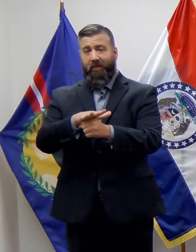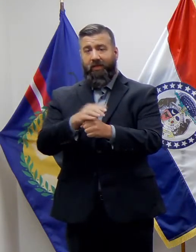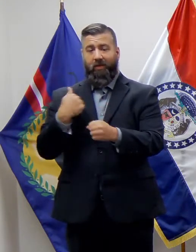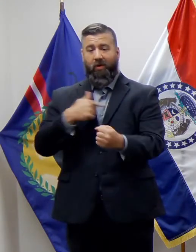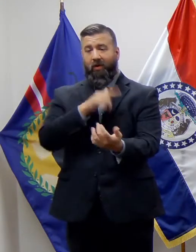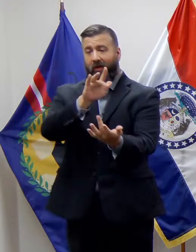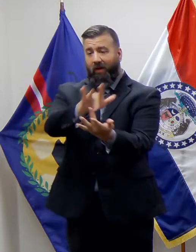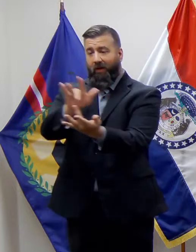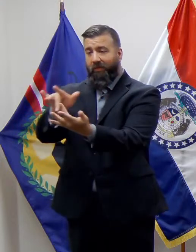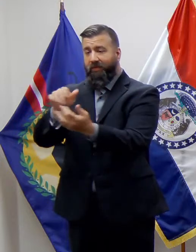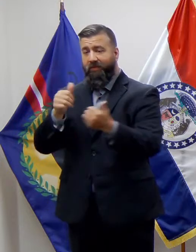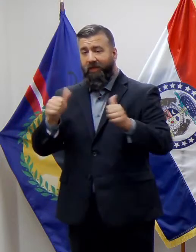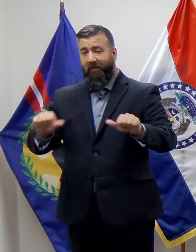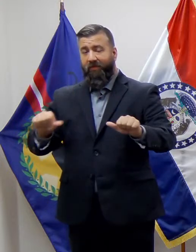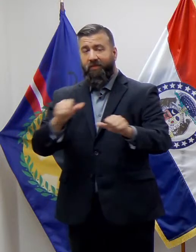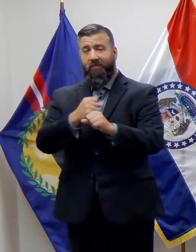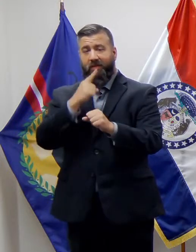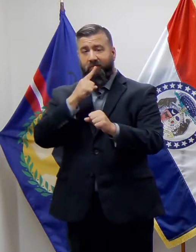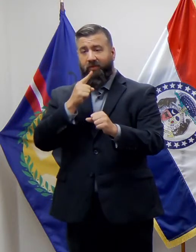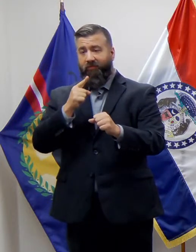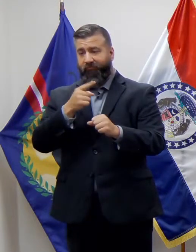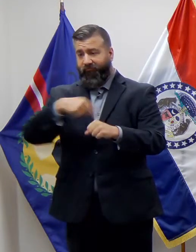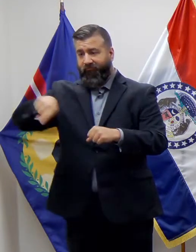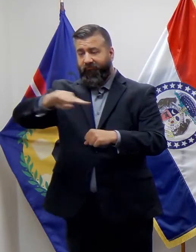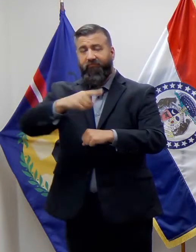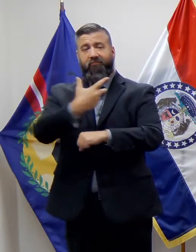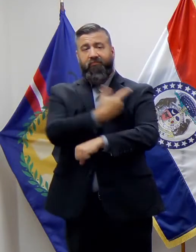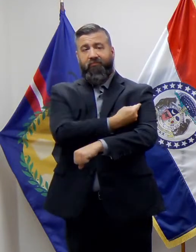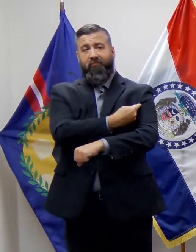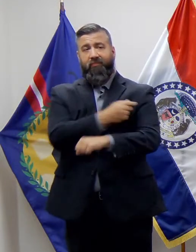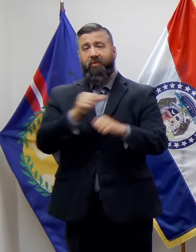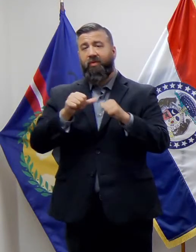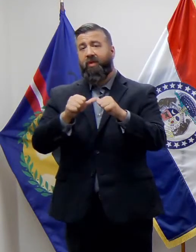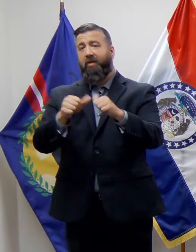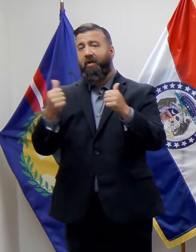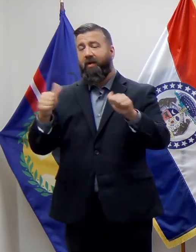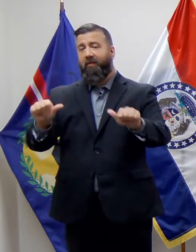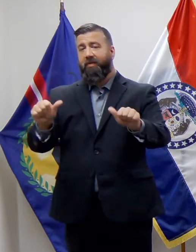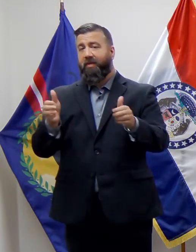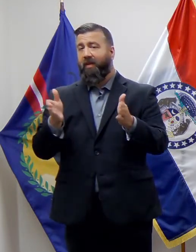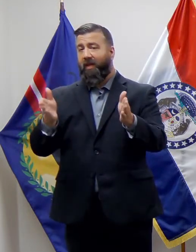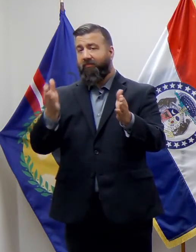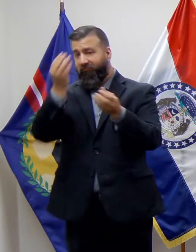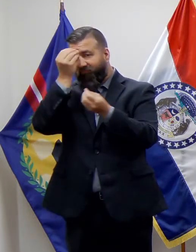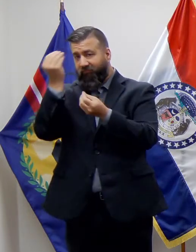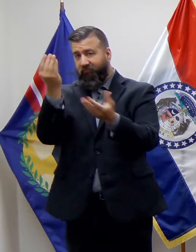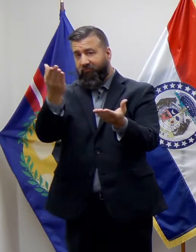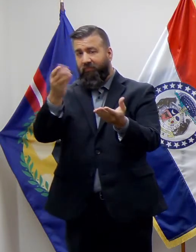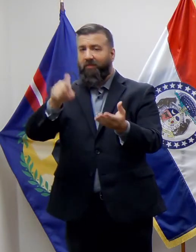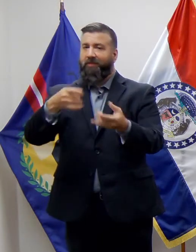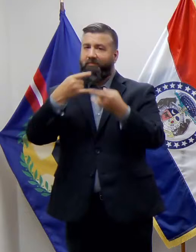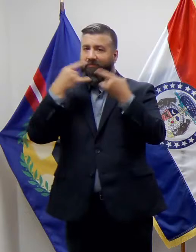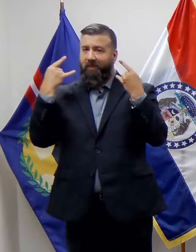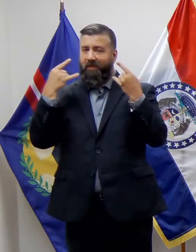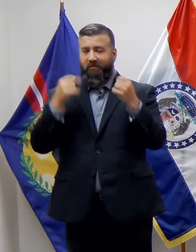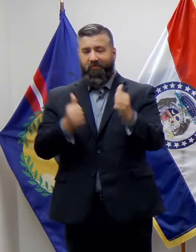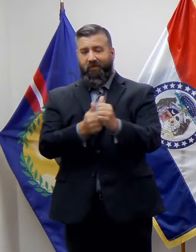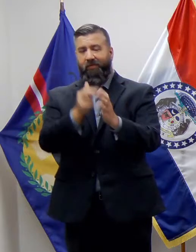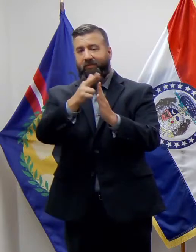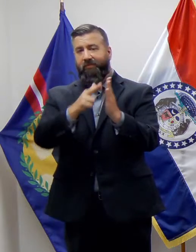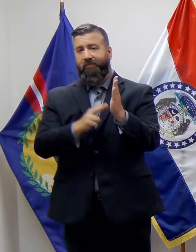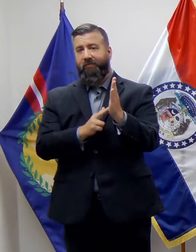people vaccinated, to continue our efforts to let people know that they need to put on a mask and follow the